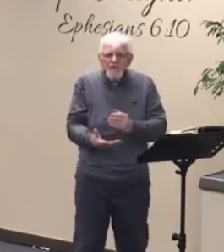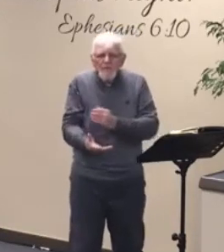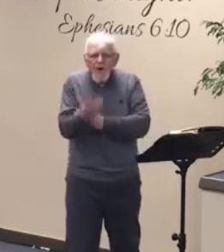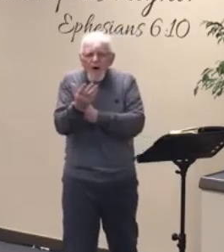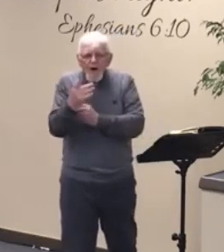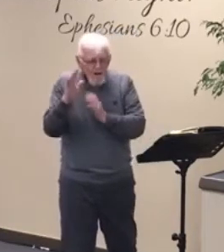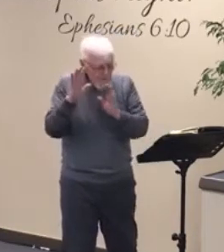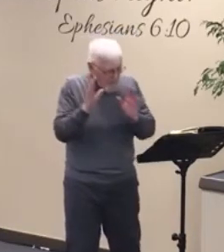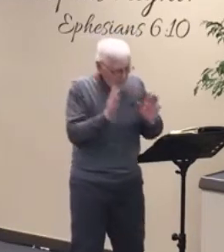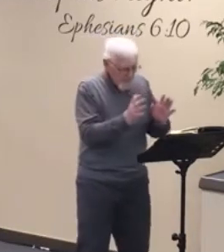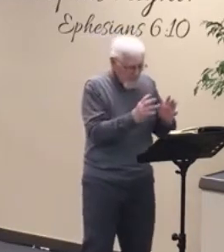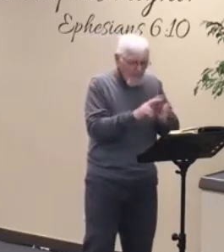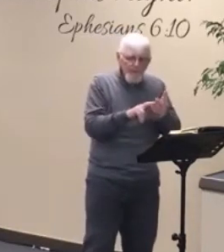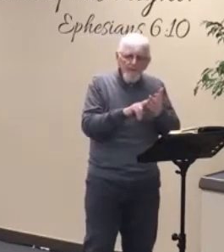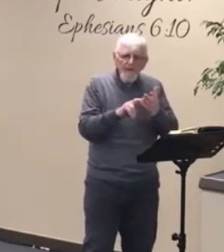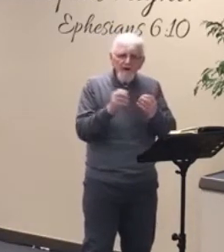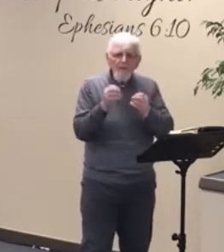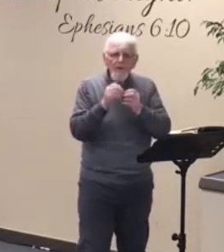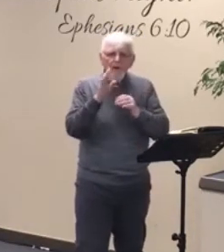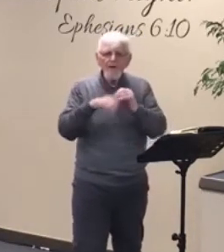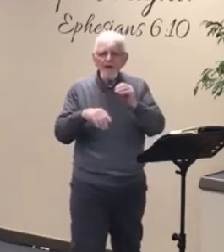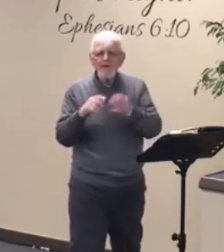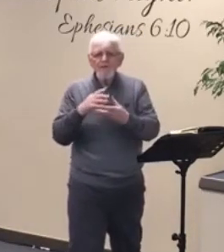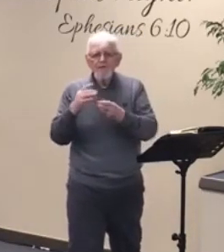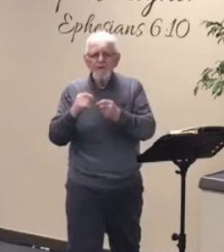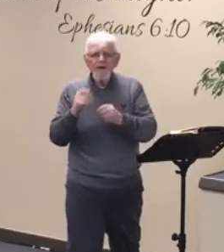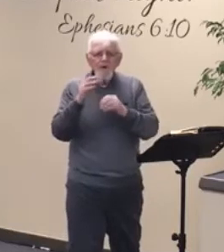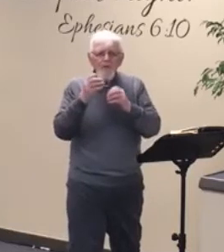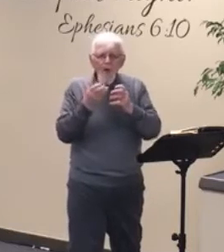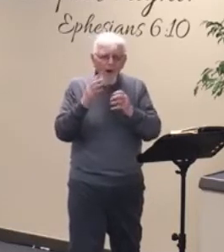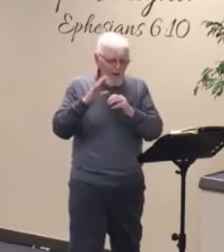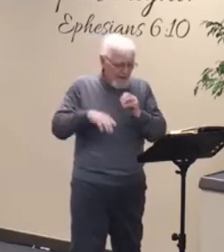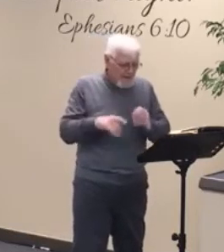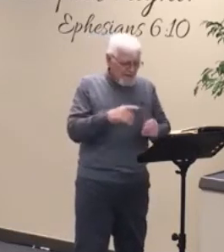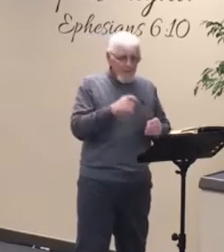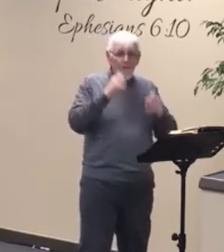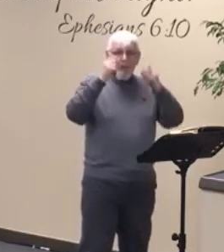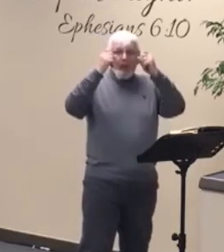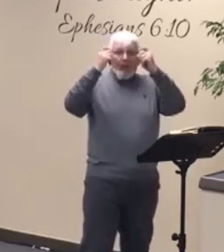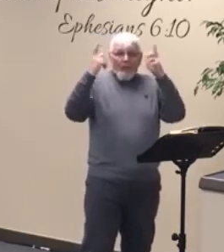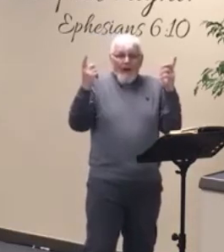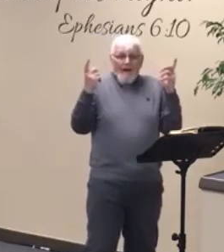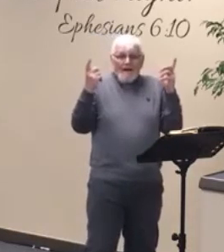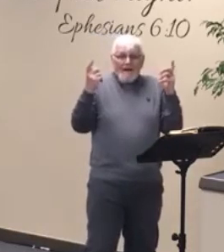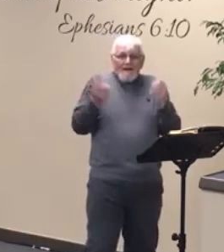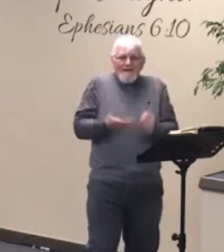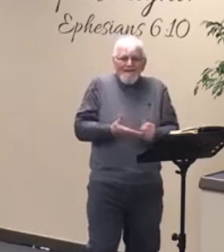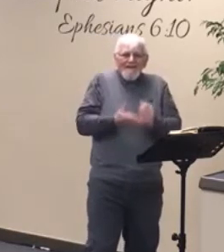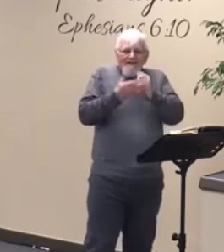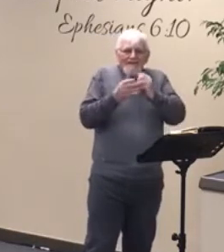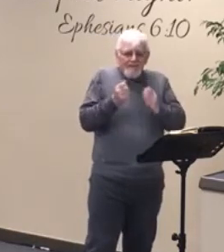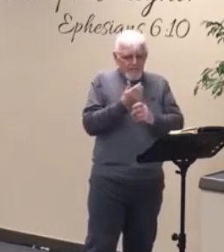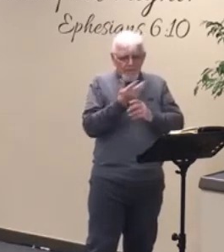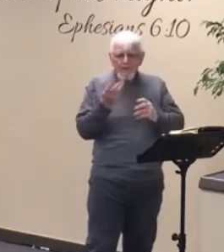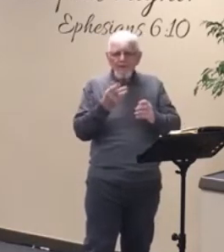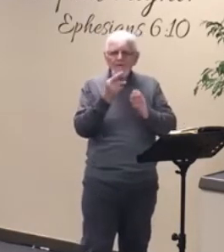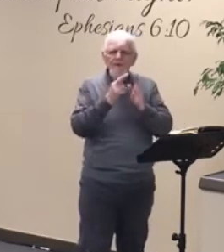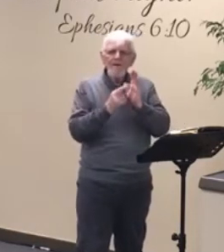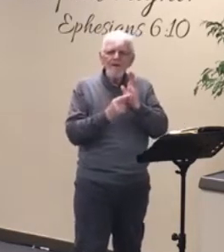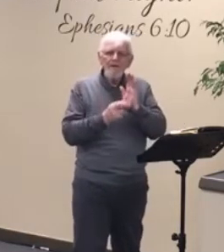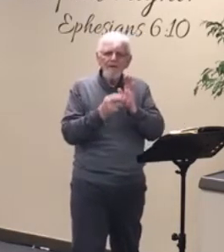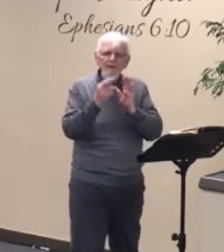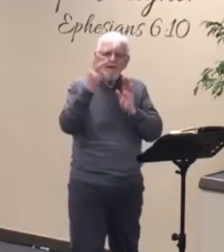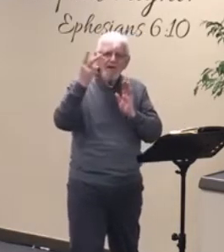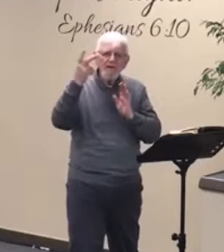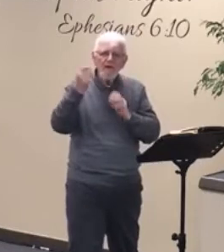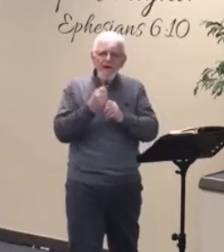these pages to see that it's more than just a story. It's more than just an amazing list of events that happened that you